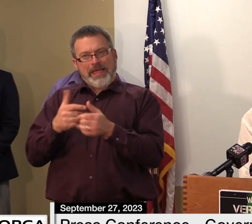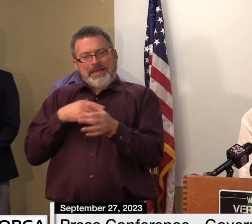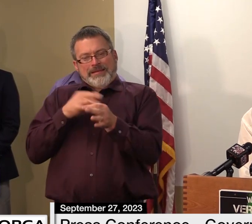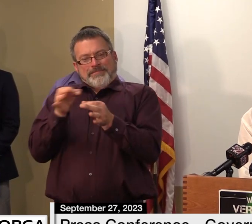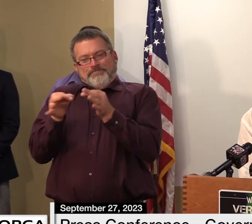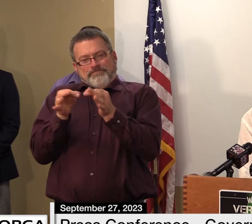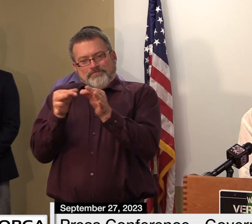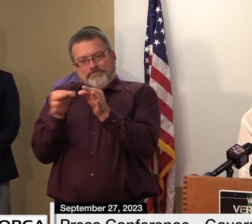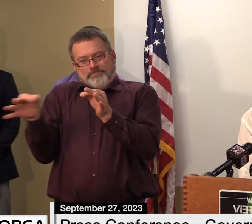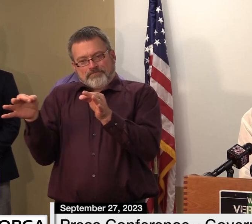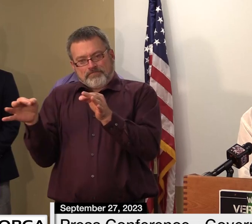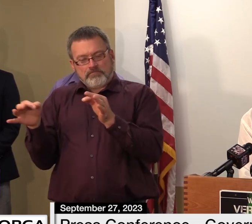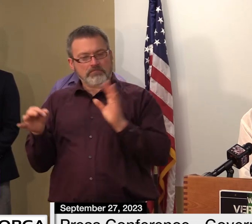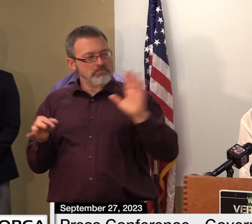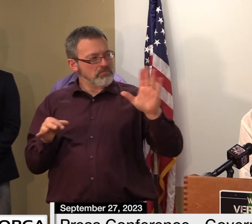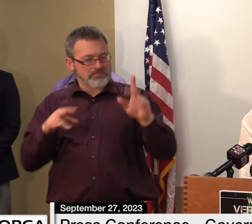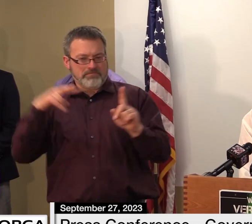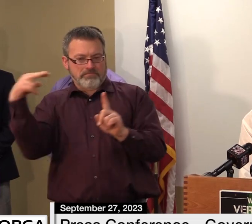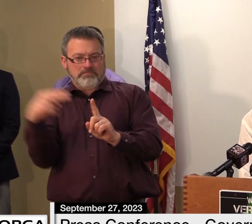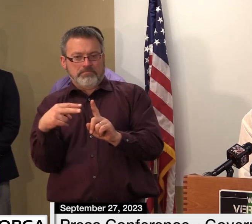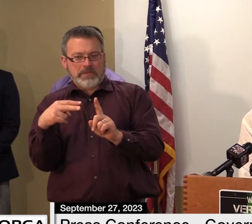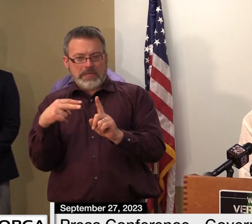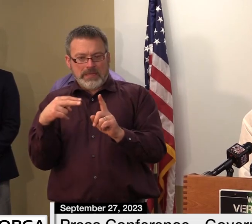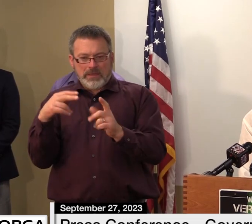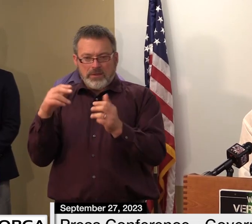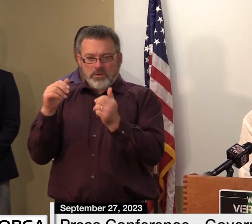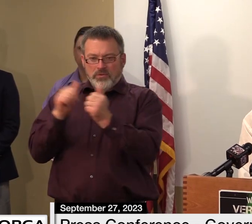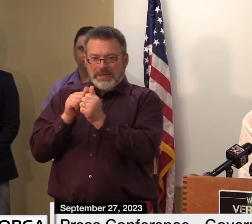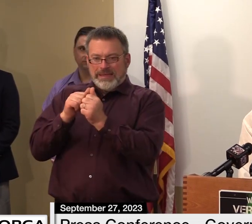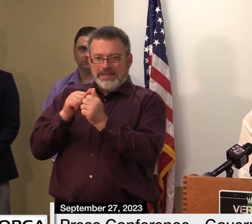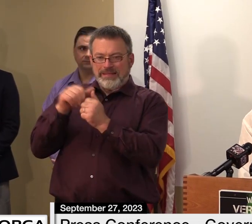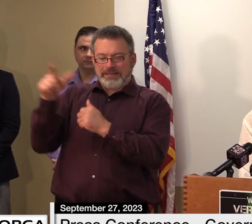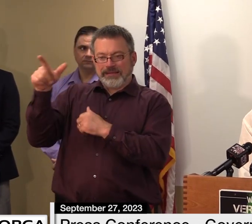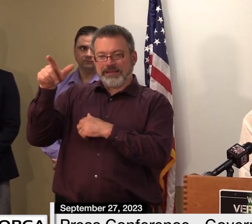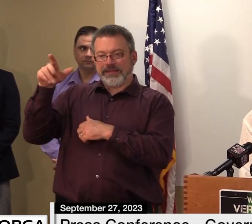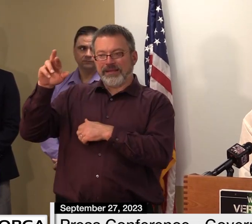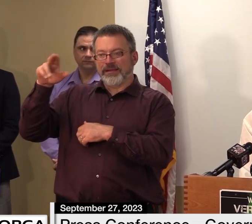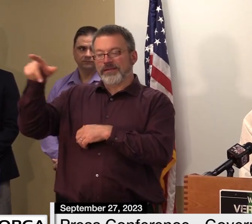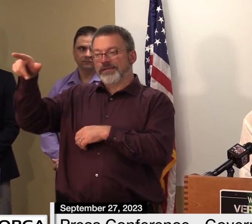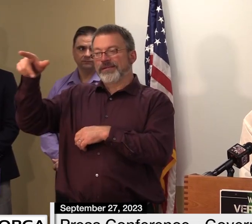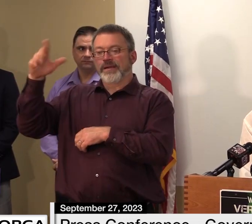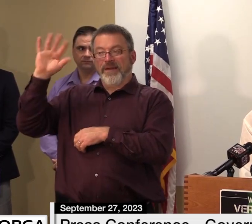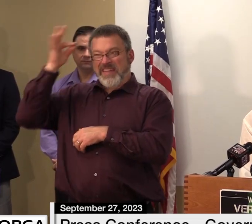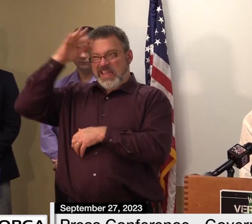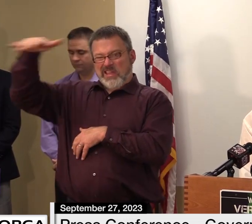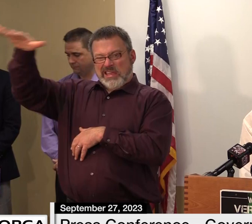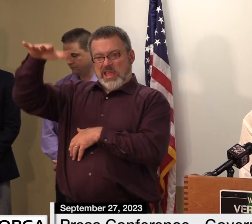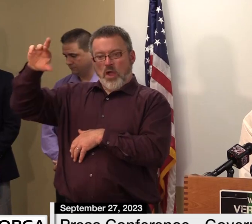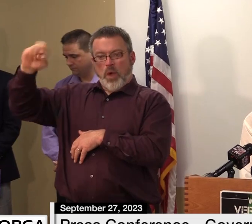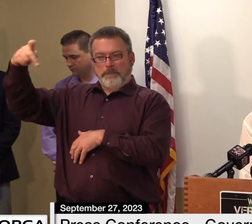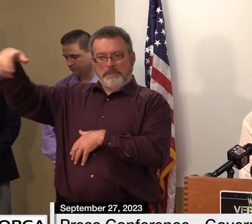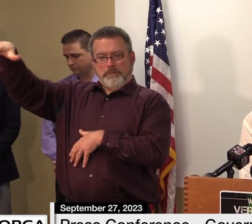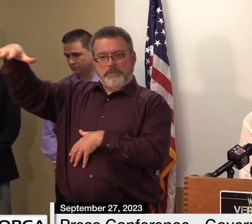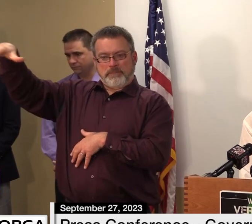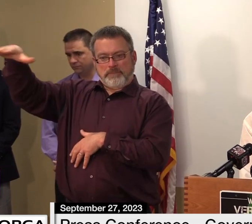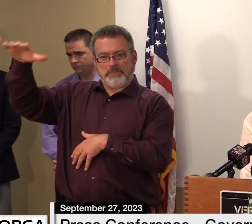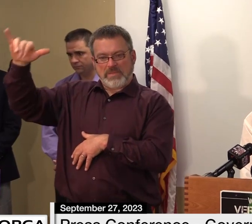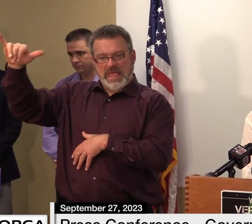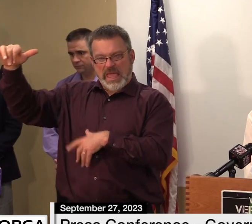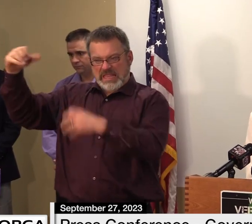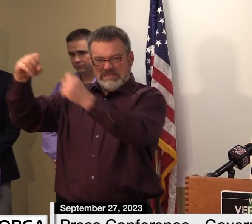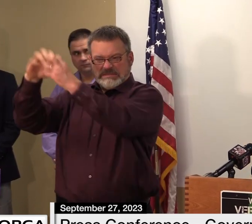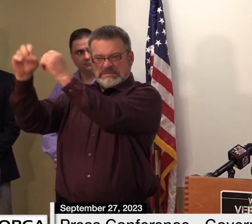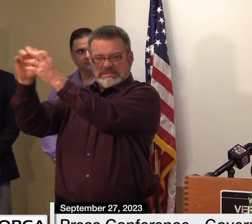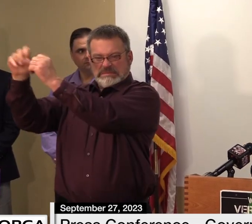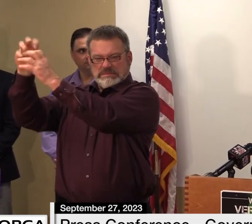of what's happening right now in the House of Representatives among the GOP and the infighting that's happening? Yeah,